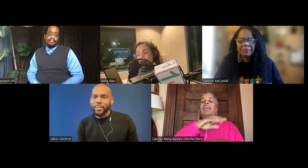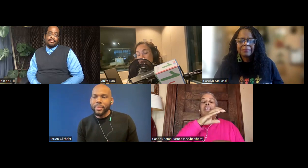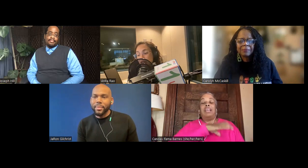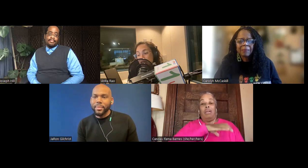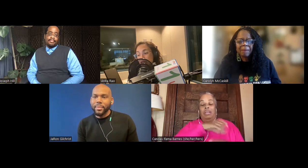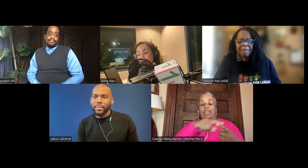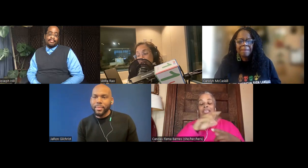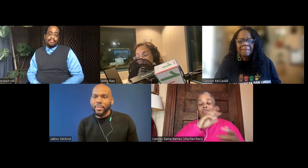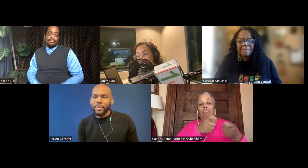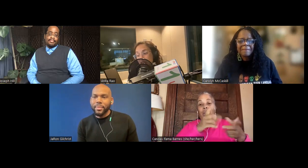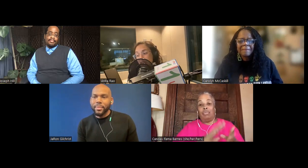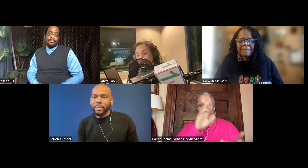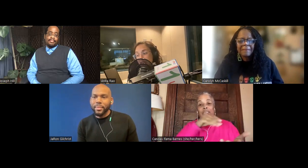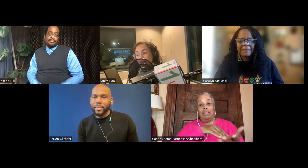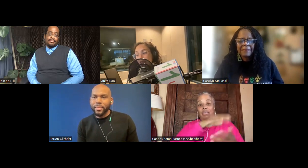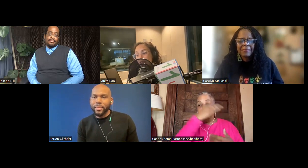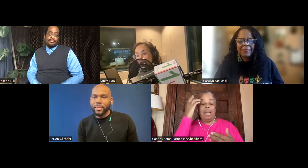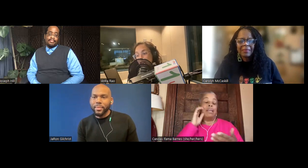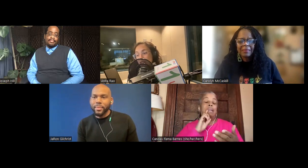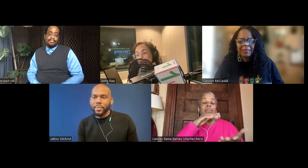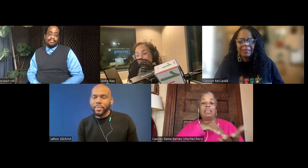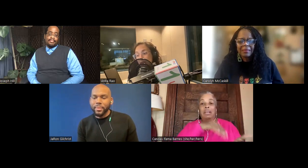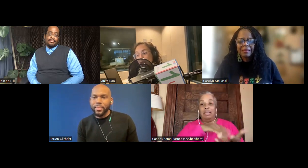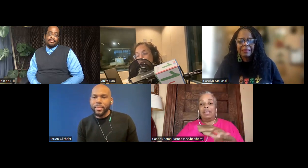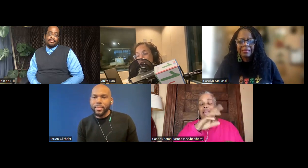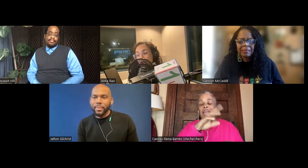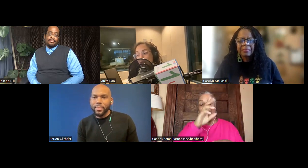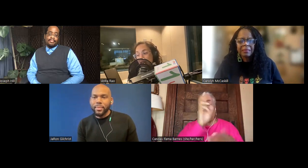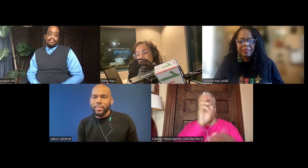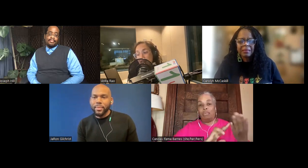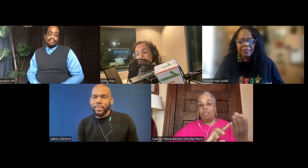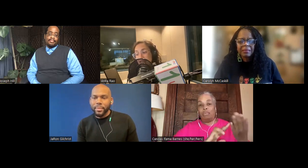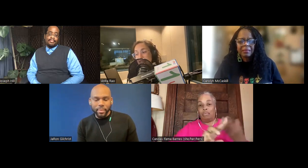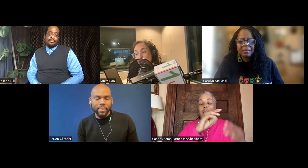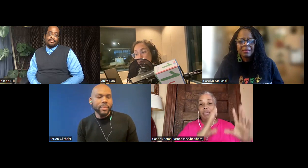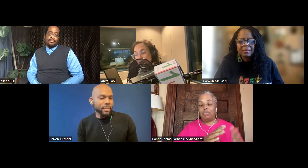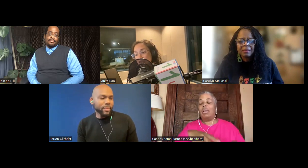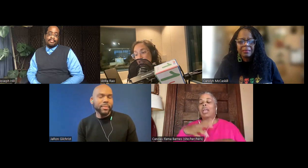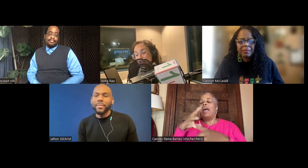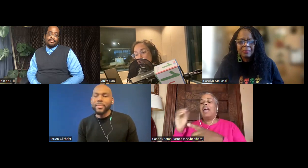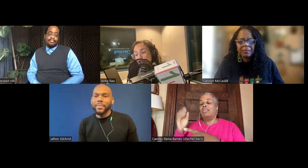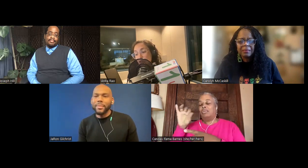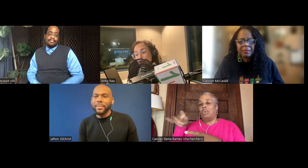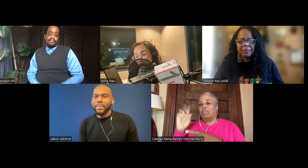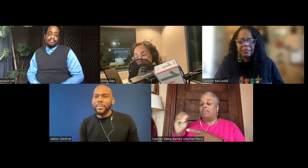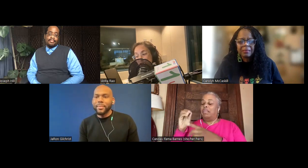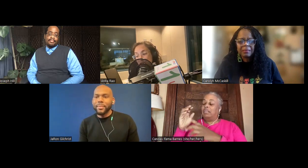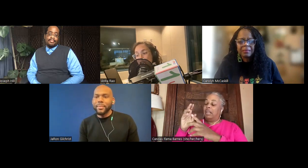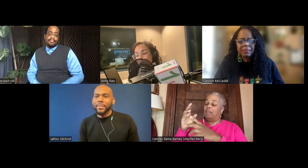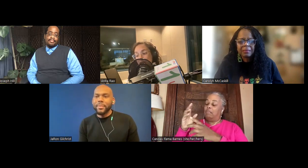and a professor of deaf studies. Joseph is an associate professor of ASL and Interpreting Education at Rochester Institute of